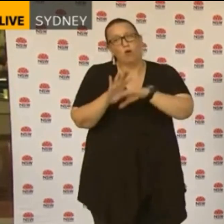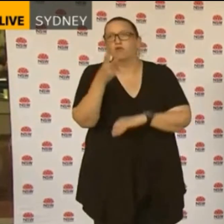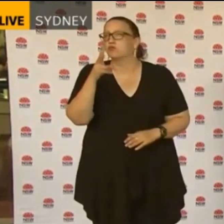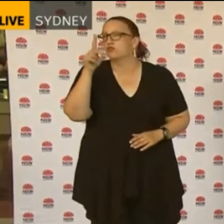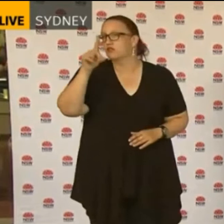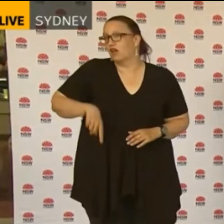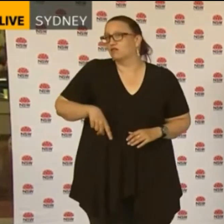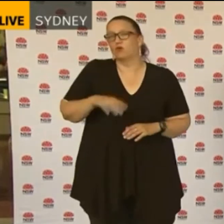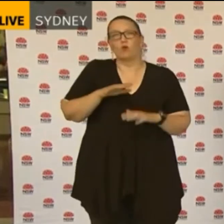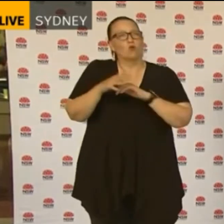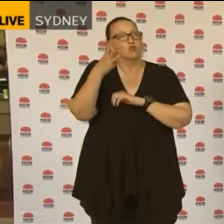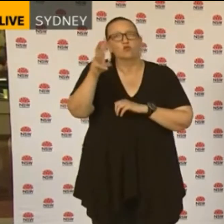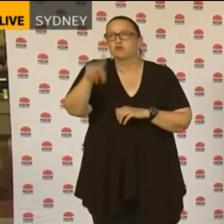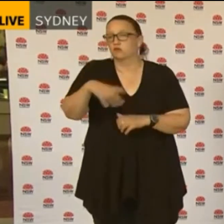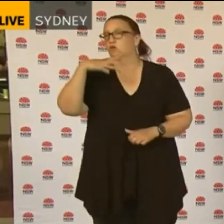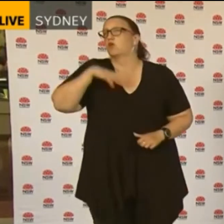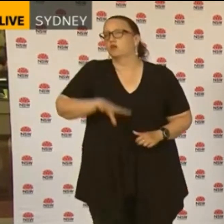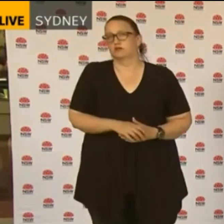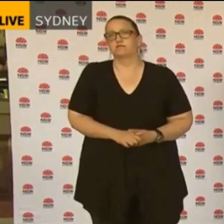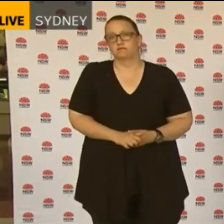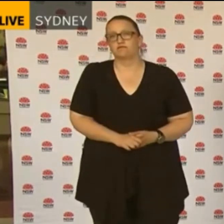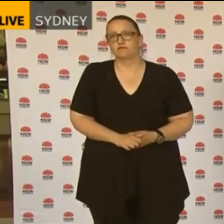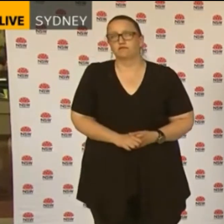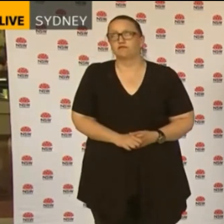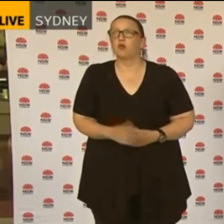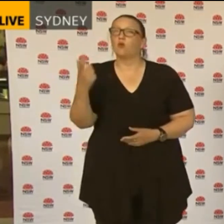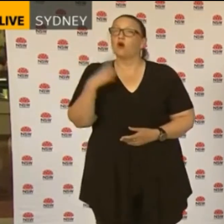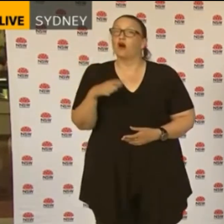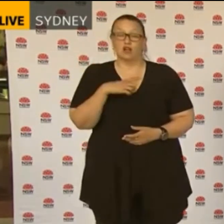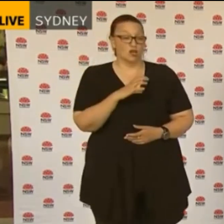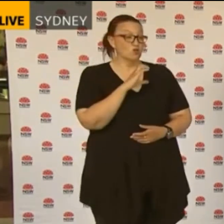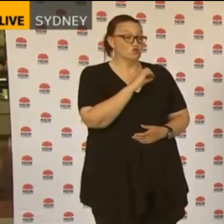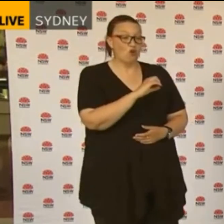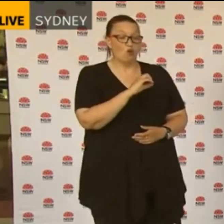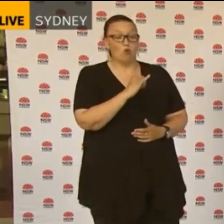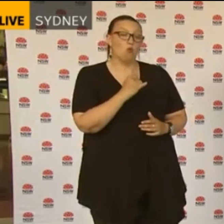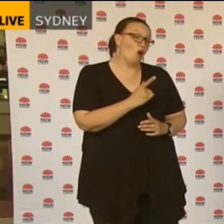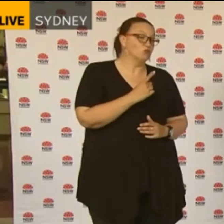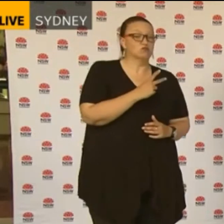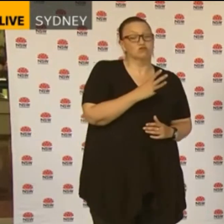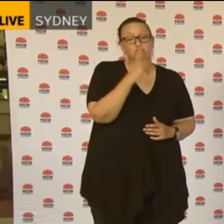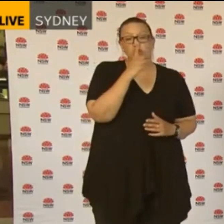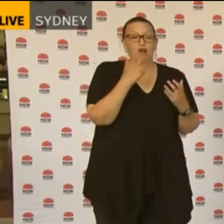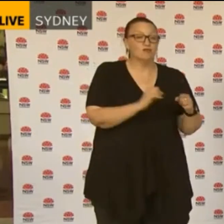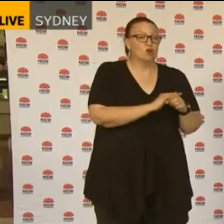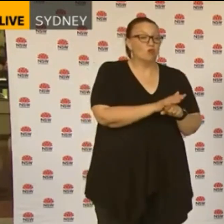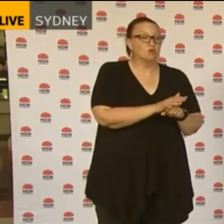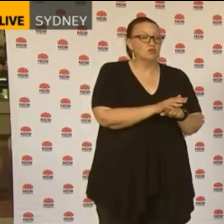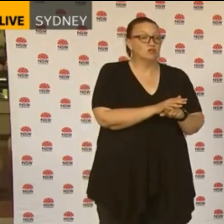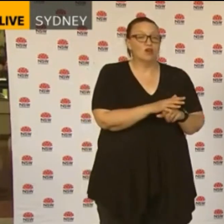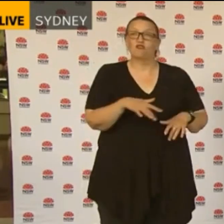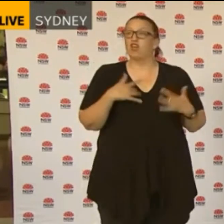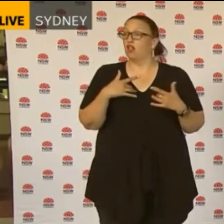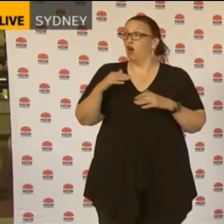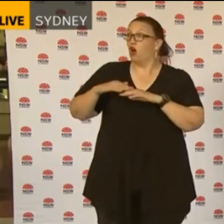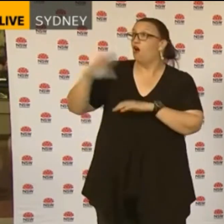low number of cases or zero number of cases are working hand in hand with high rates of testing, and that's the perfect combination that will allow us